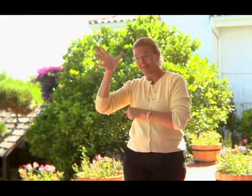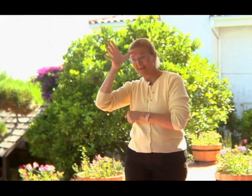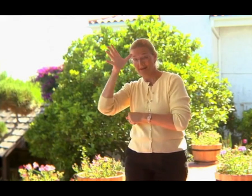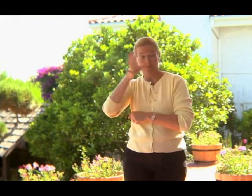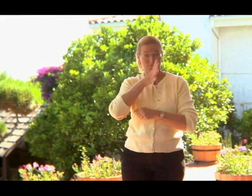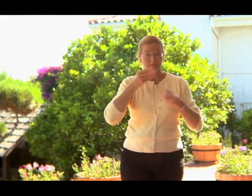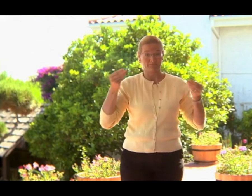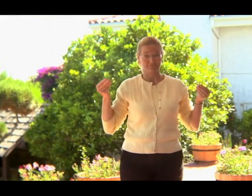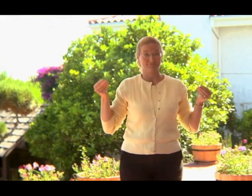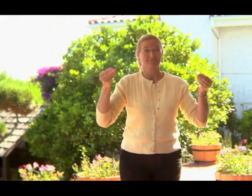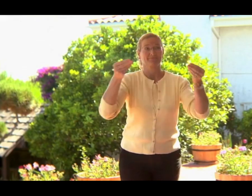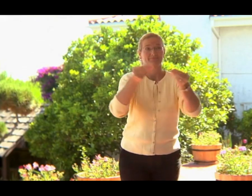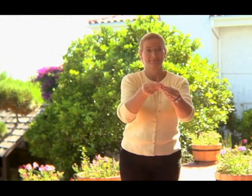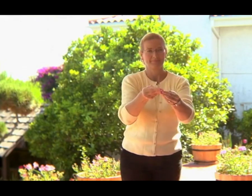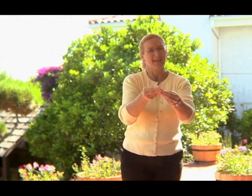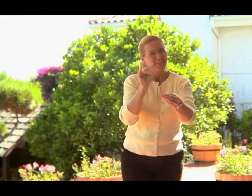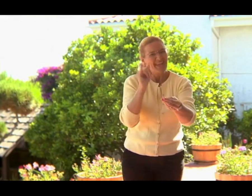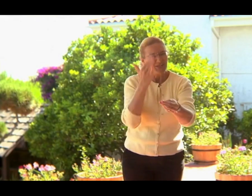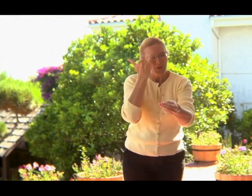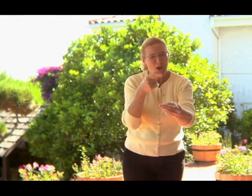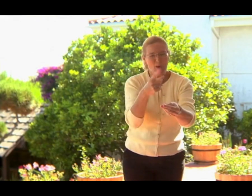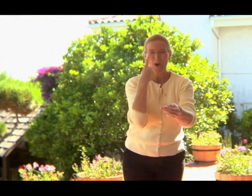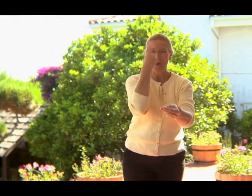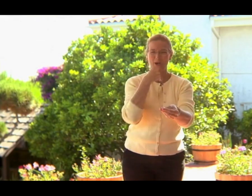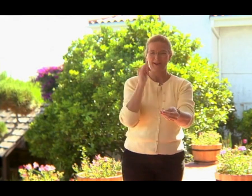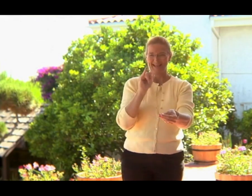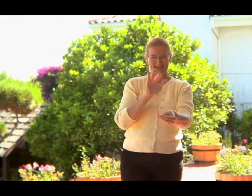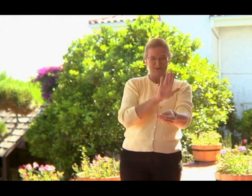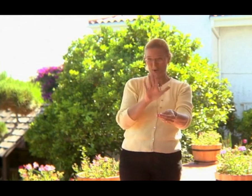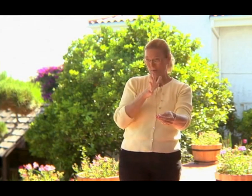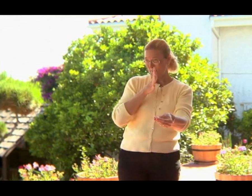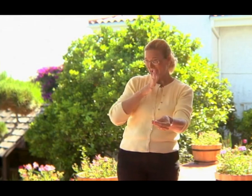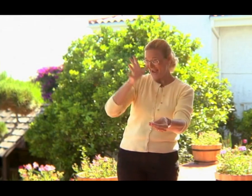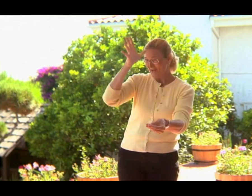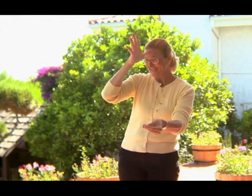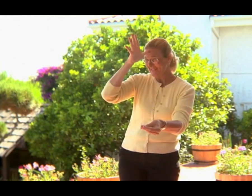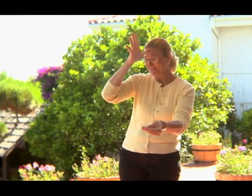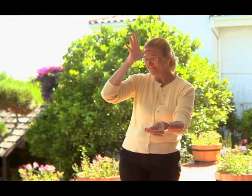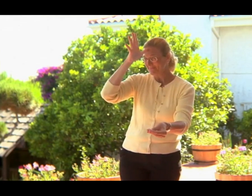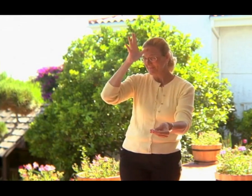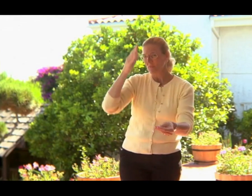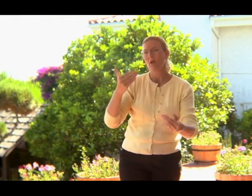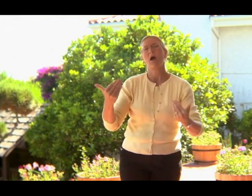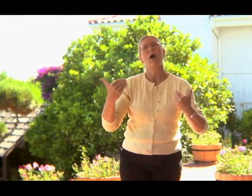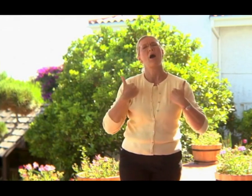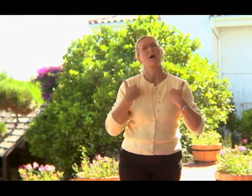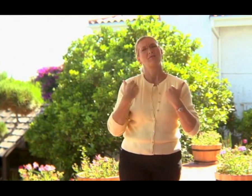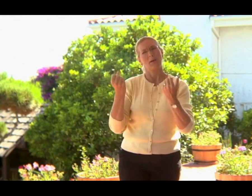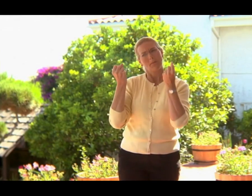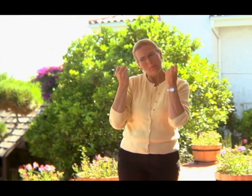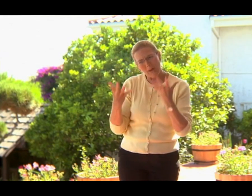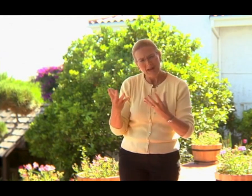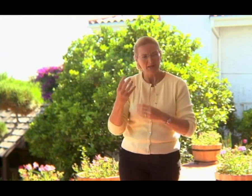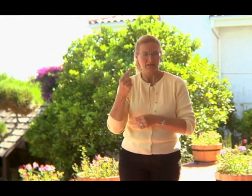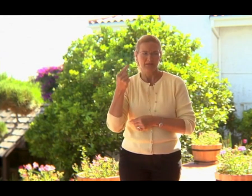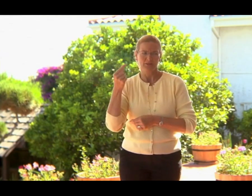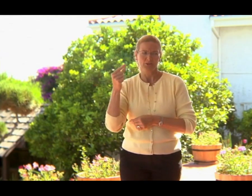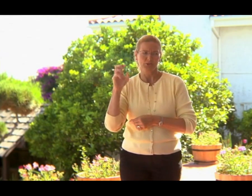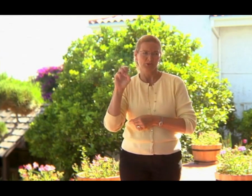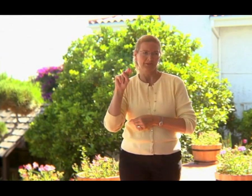Each parent gives you a set. That's why you look a little bit like each of your parents. You have many of the same genes